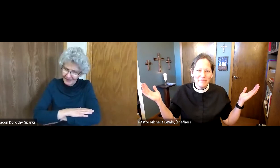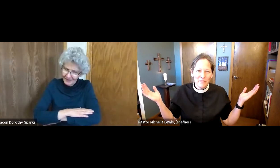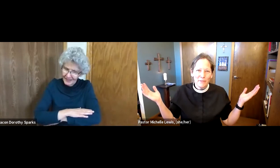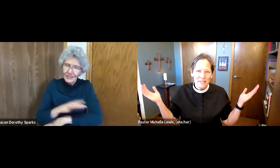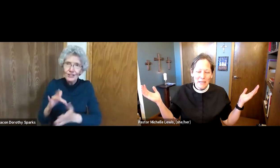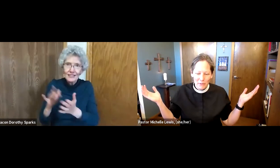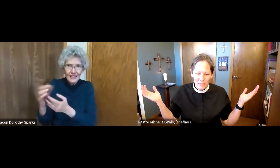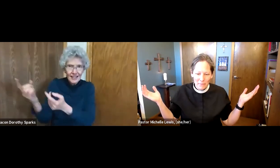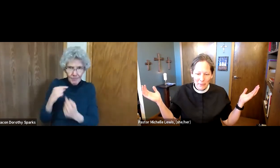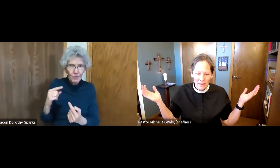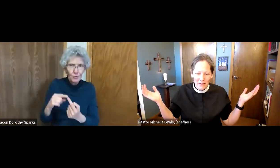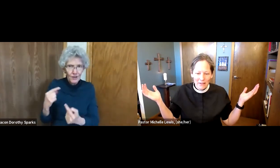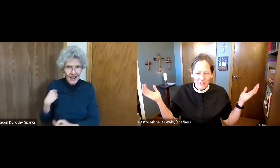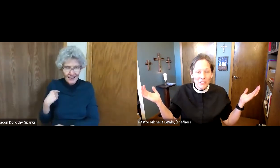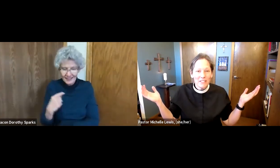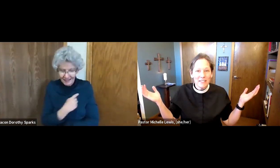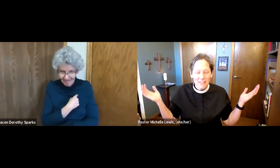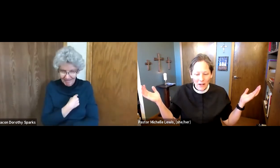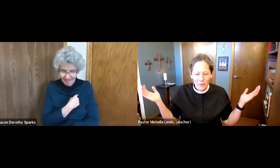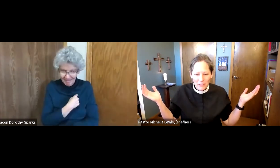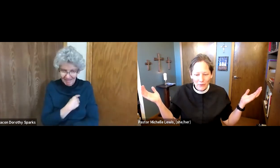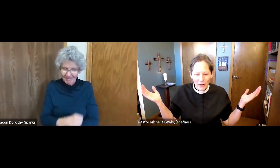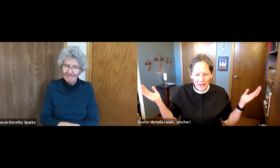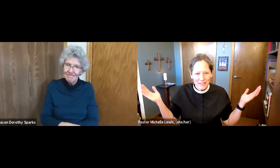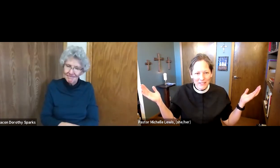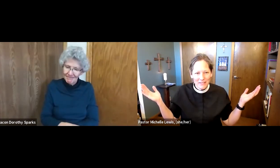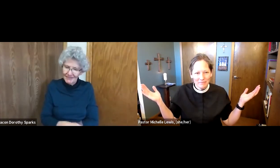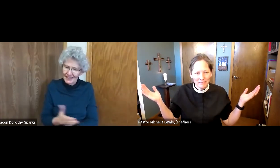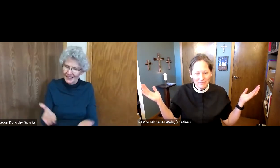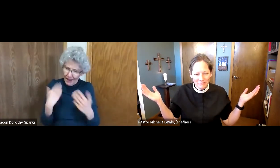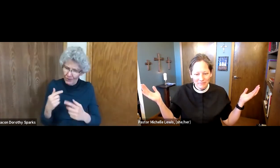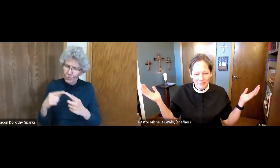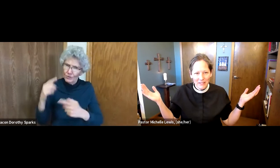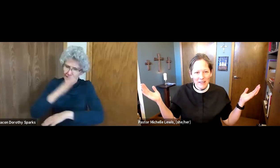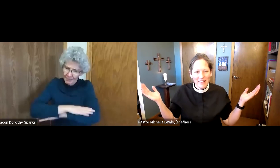Come to the table. Jesus comes to us.